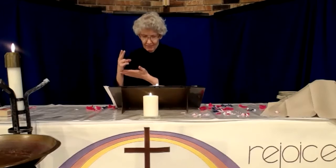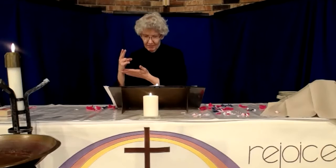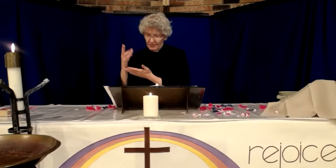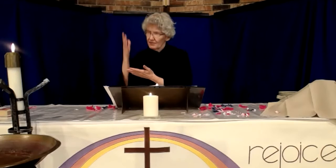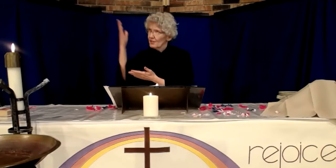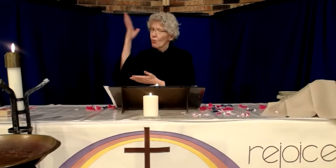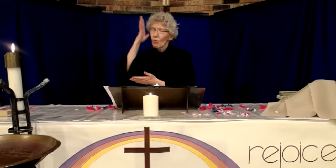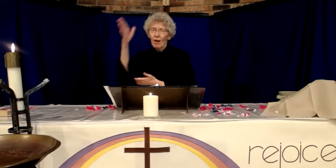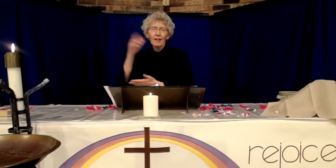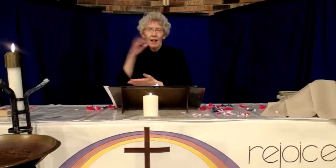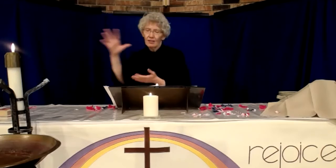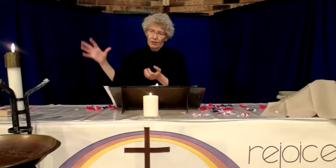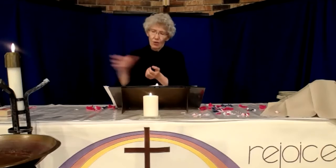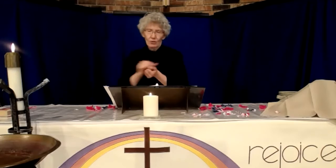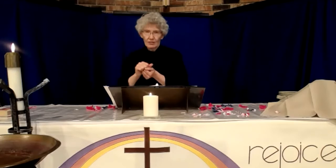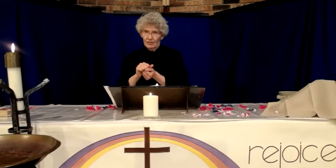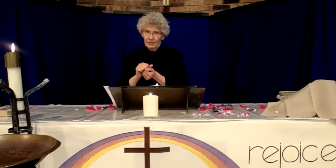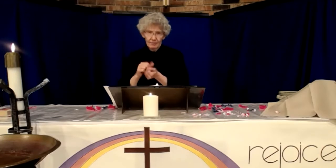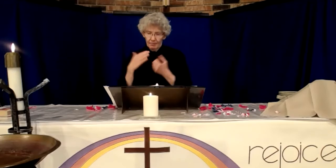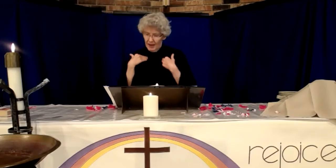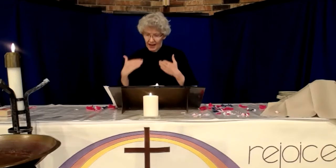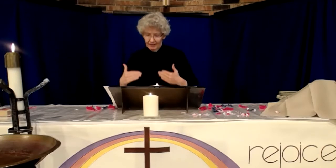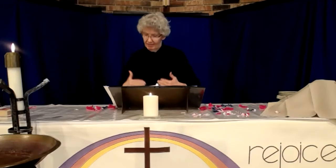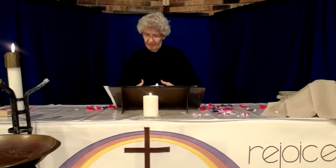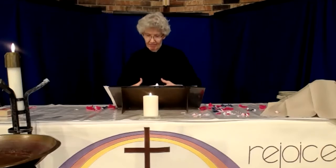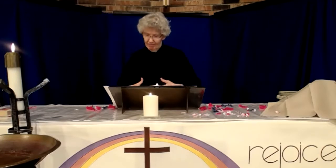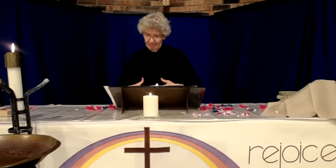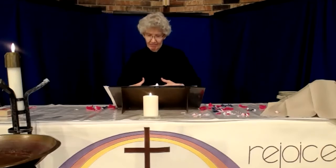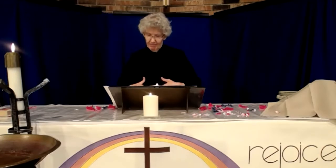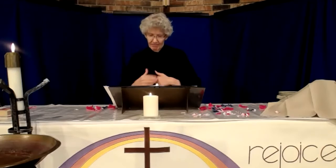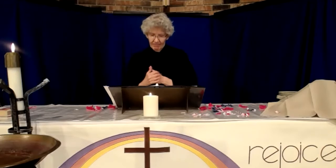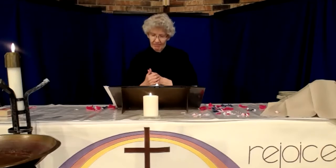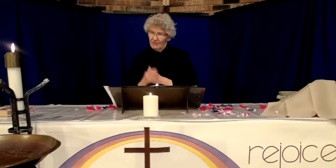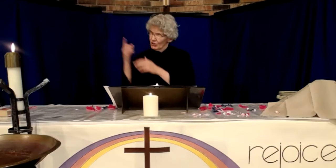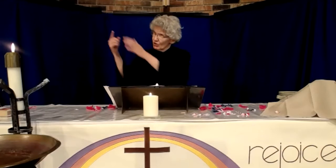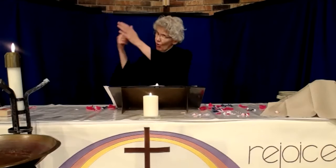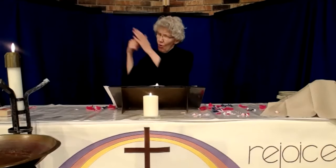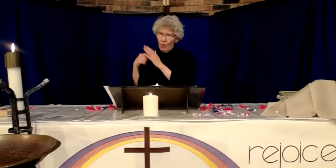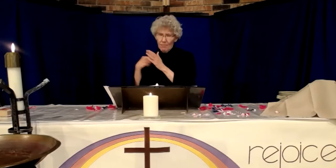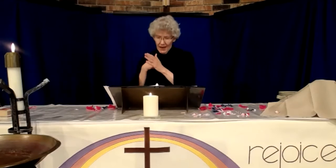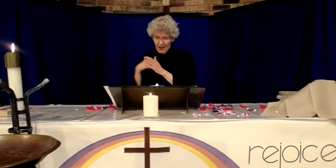I am God's Holy One, and God will not let my body decay.